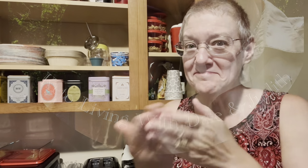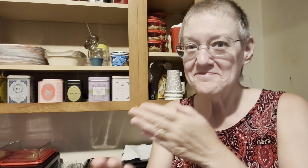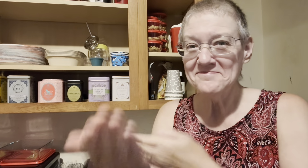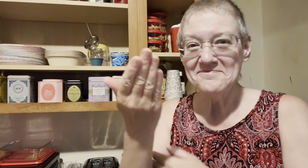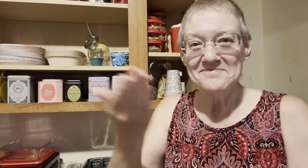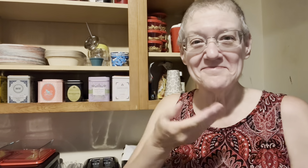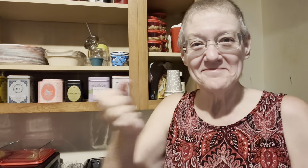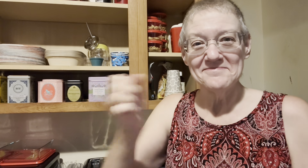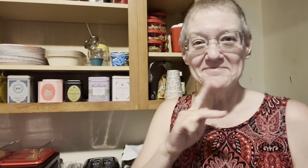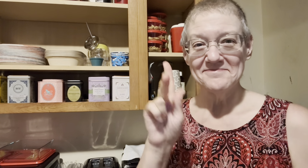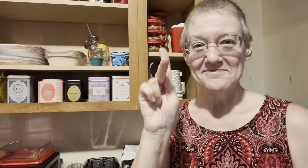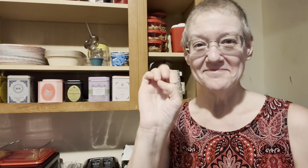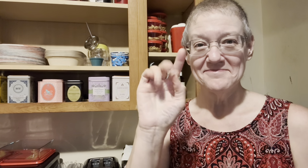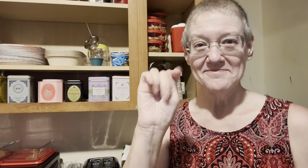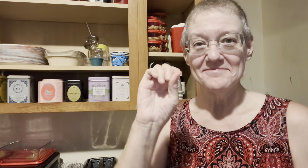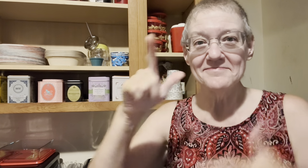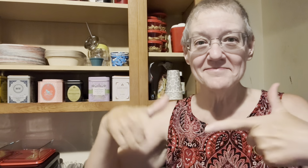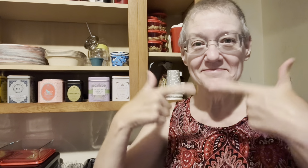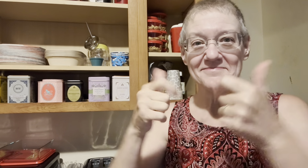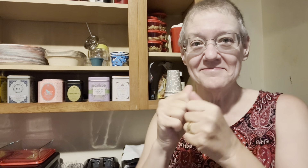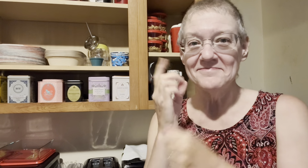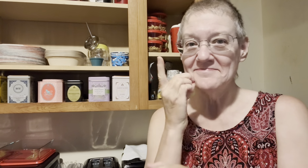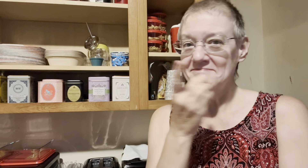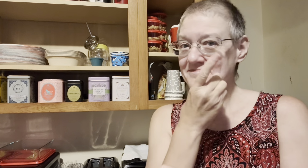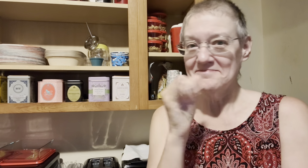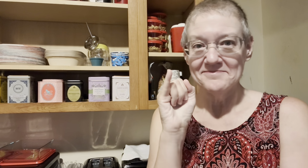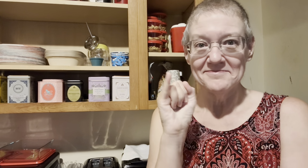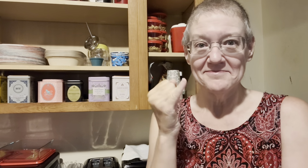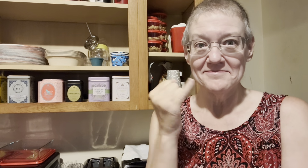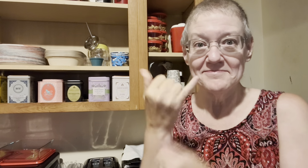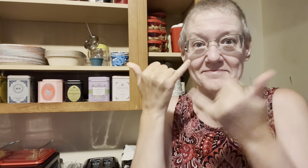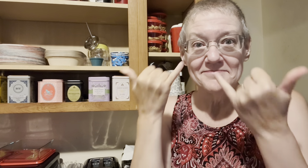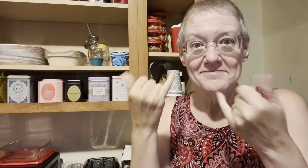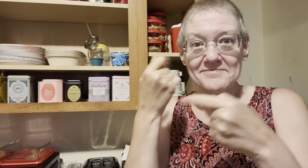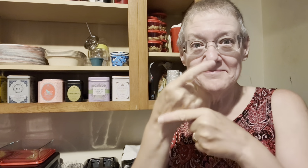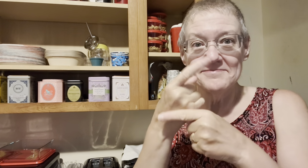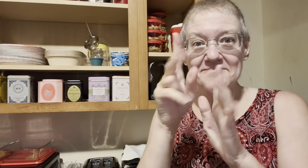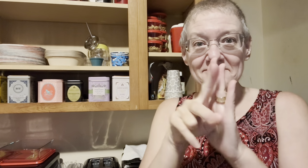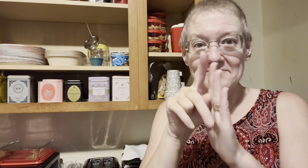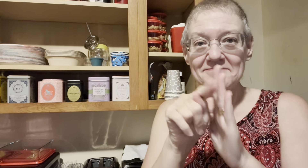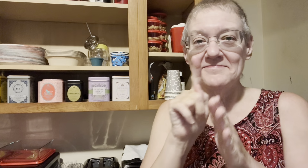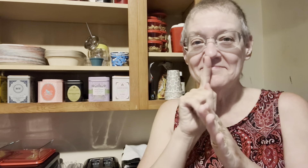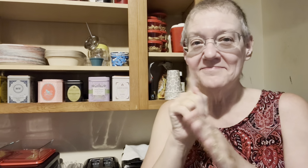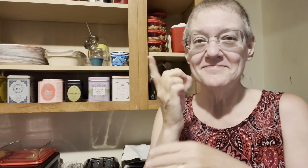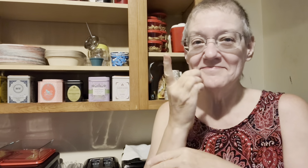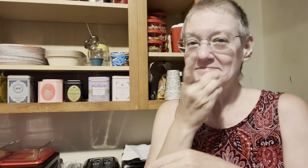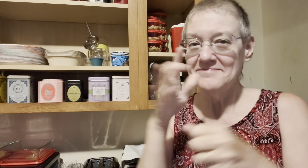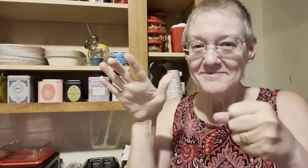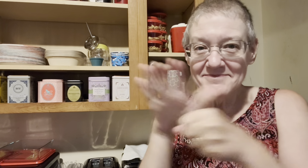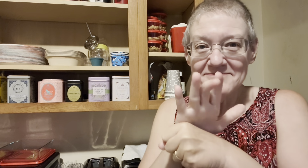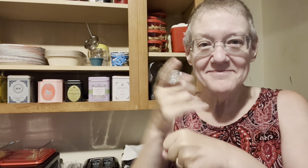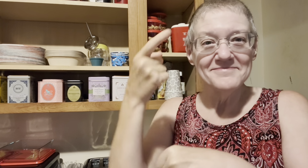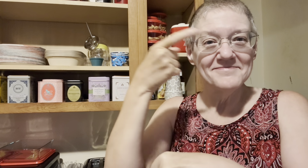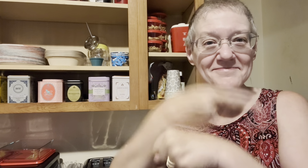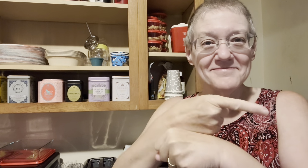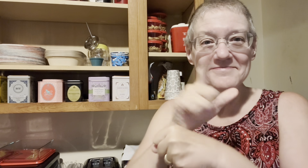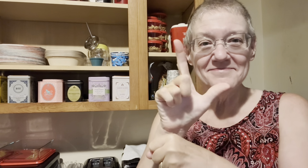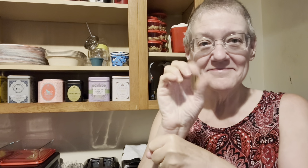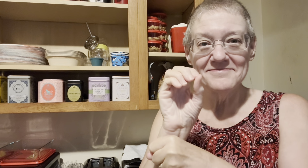Good morning and welcome back to Keto Living with Dale and Judith. Today's video is Dale's full day of low-carb eating while